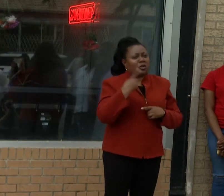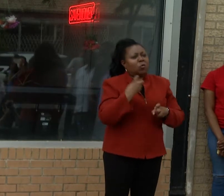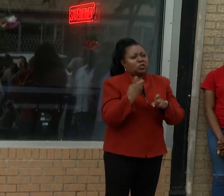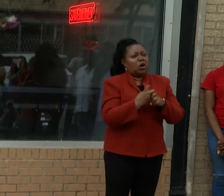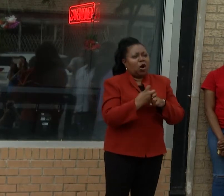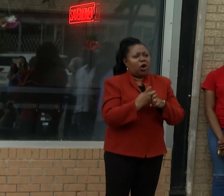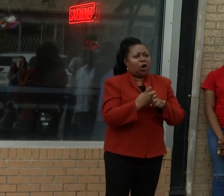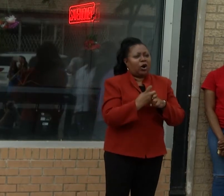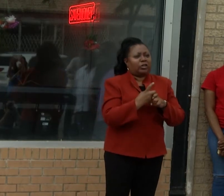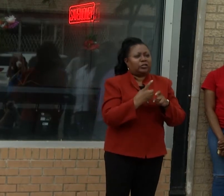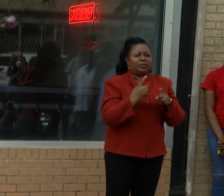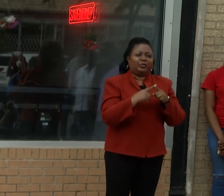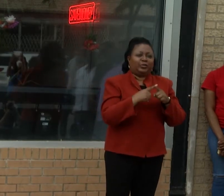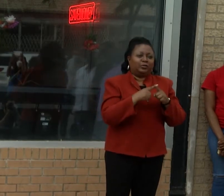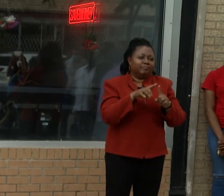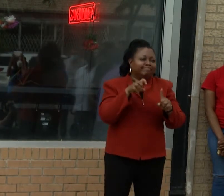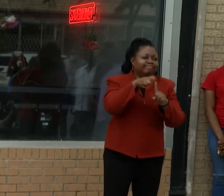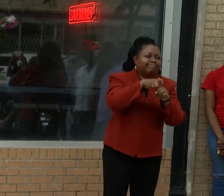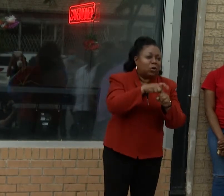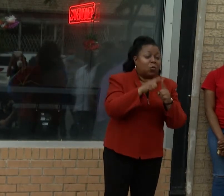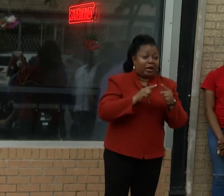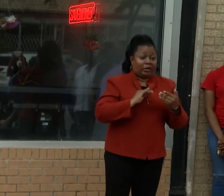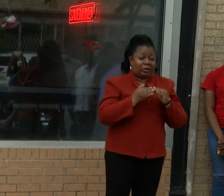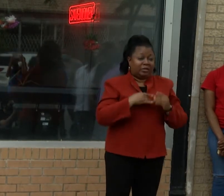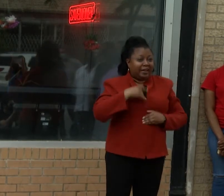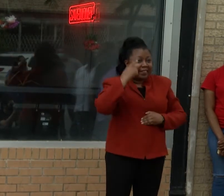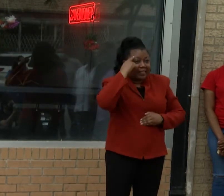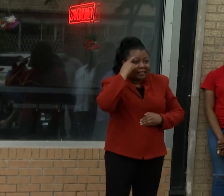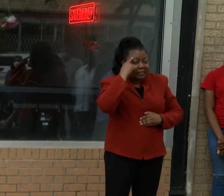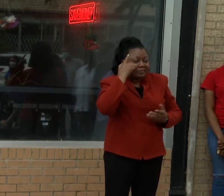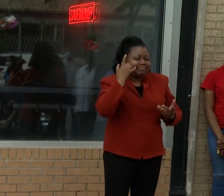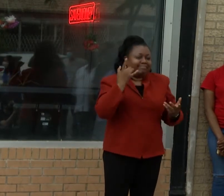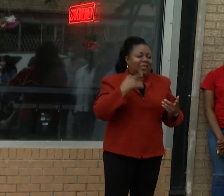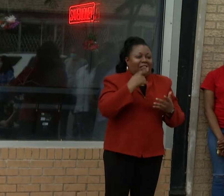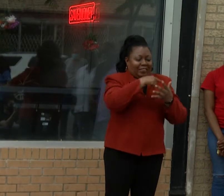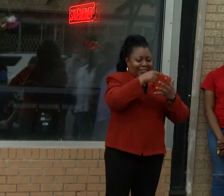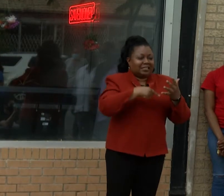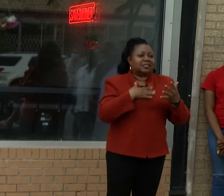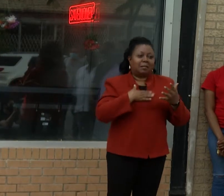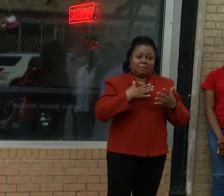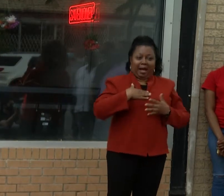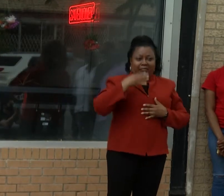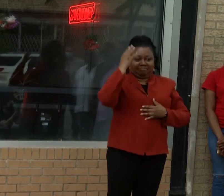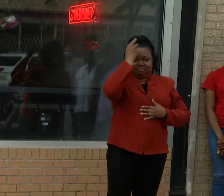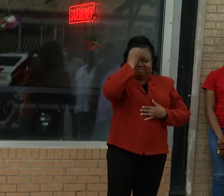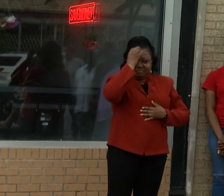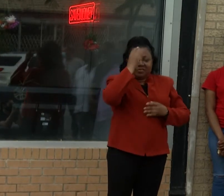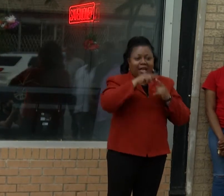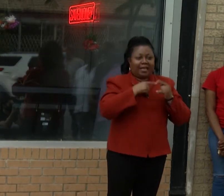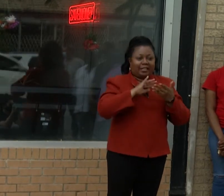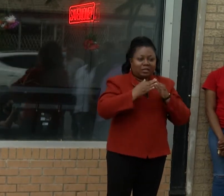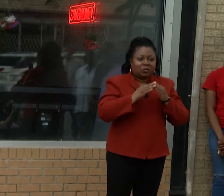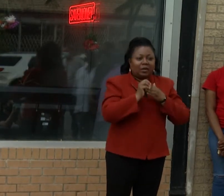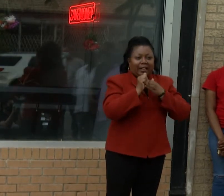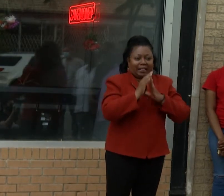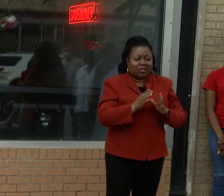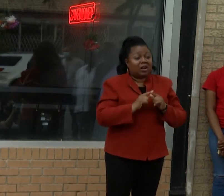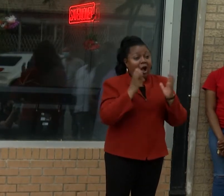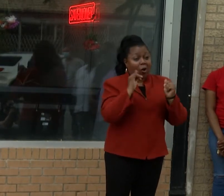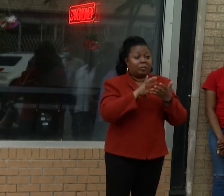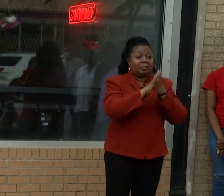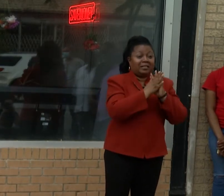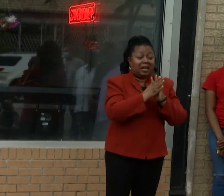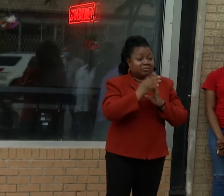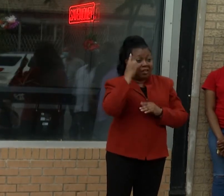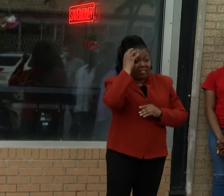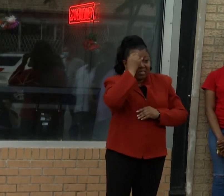hard to capture what our community thinks. And so these are some of my thoughts. And as a community leader, I hope it becomes